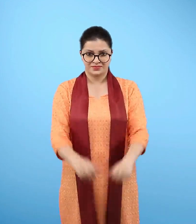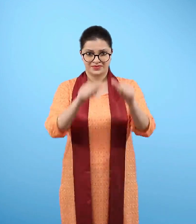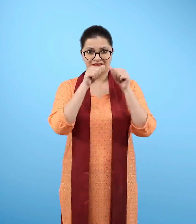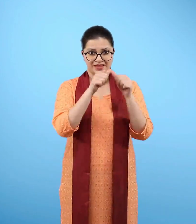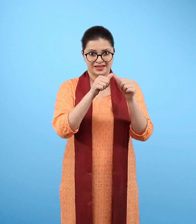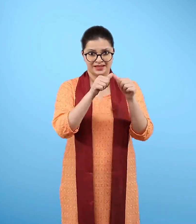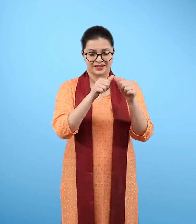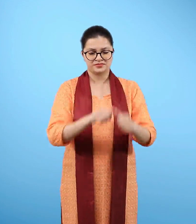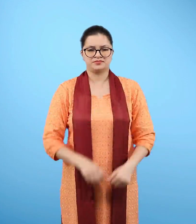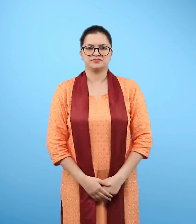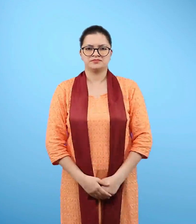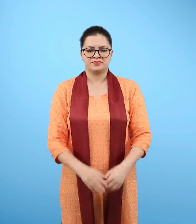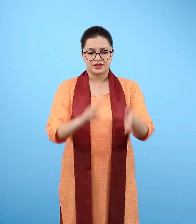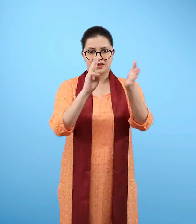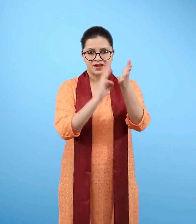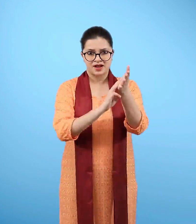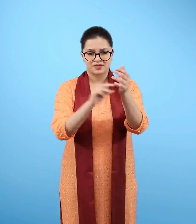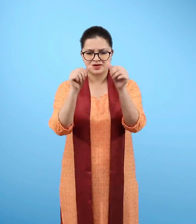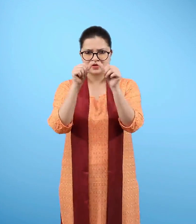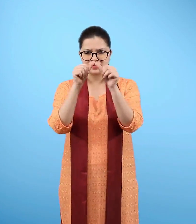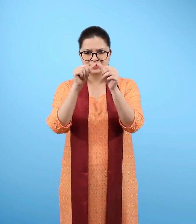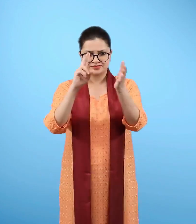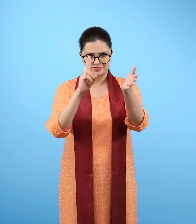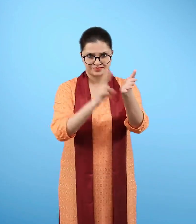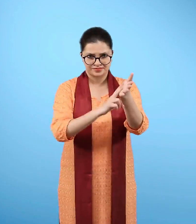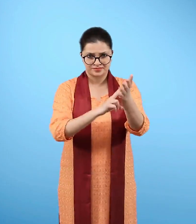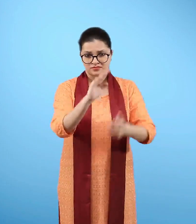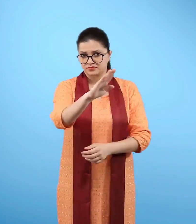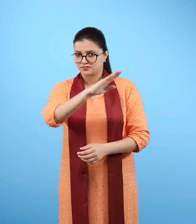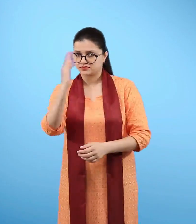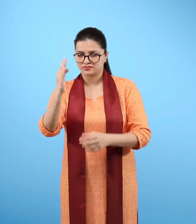A. Man Singh Road and Shah Jahan Road.